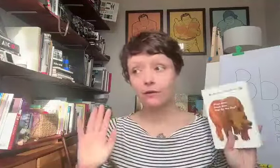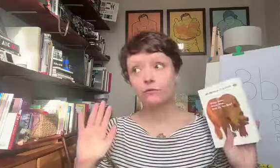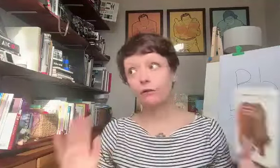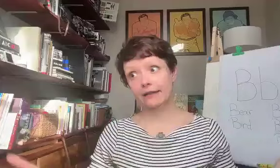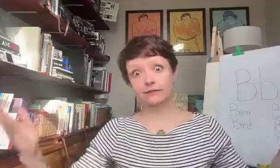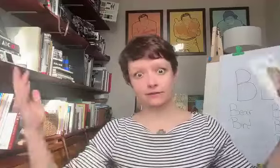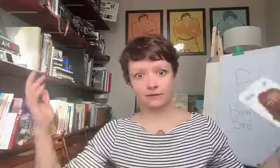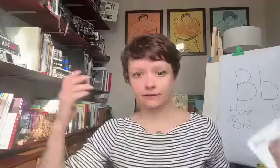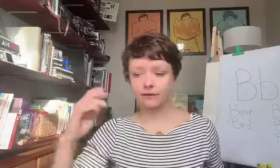Friends,